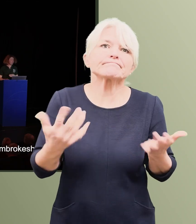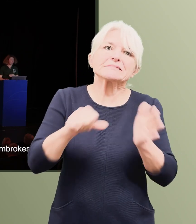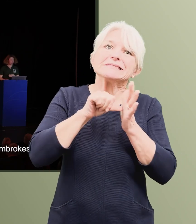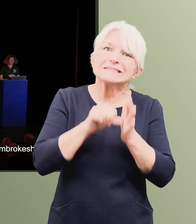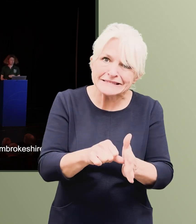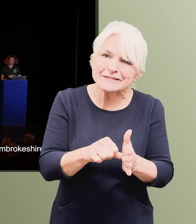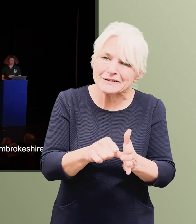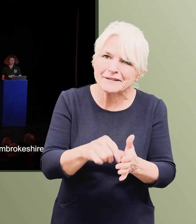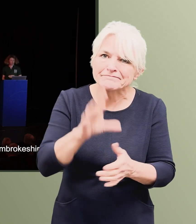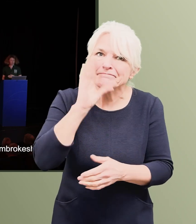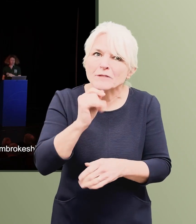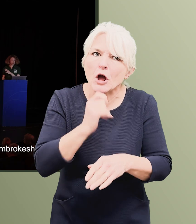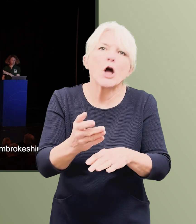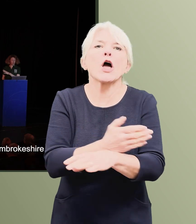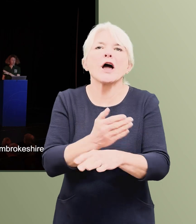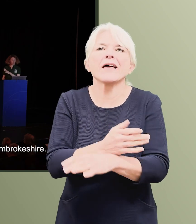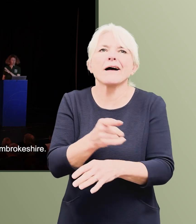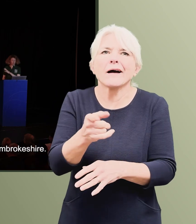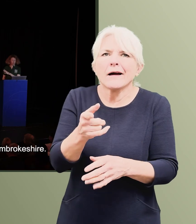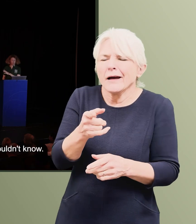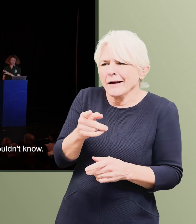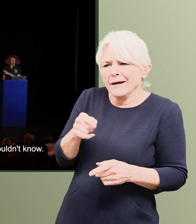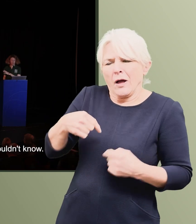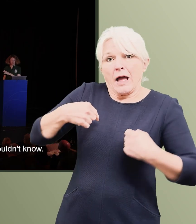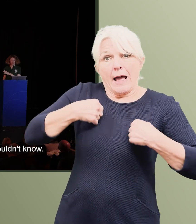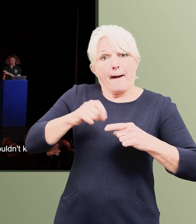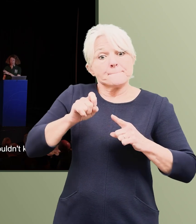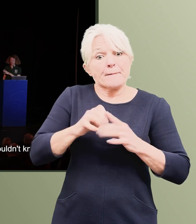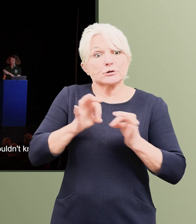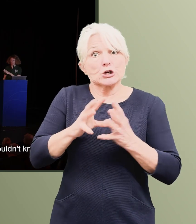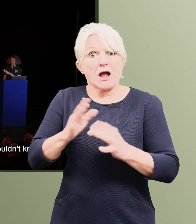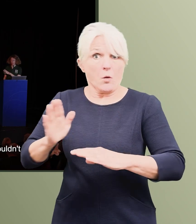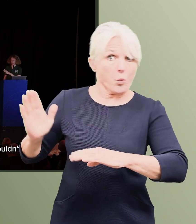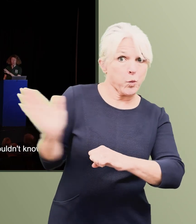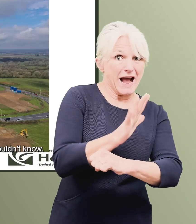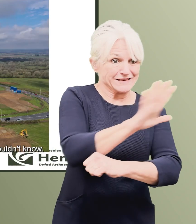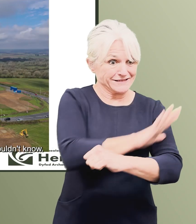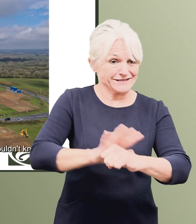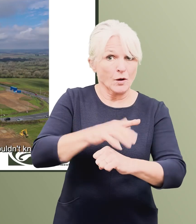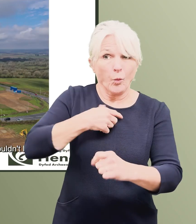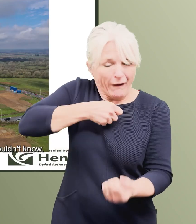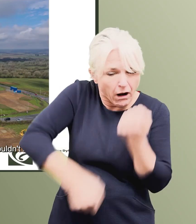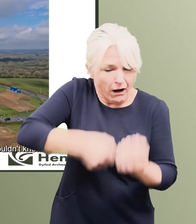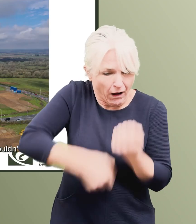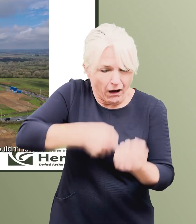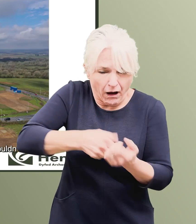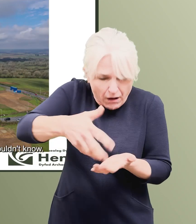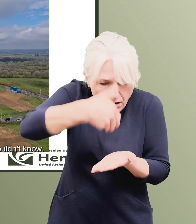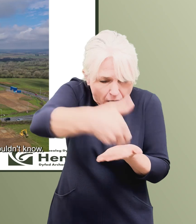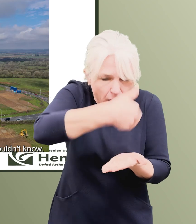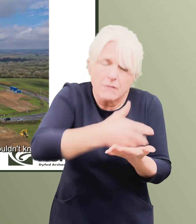open many big holes in Pembrokeshire. There could be one of these on a lot of hills in Pembrokeshire, and we just simply wouldn't